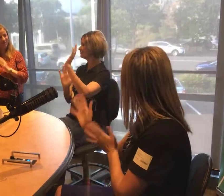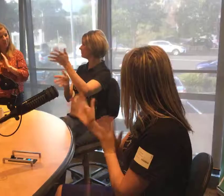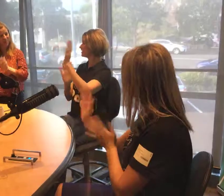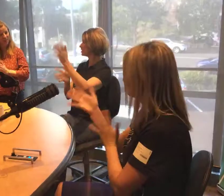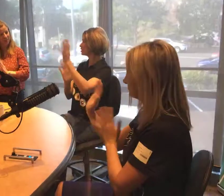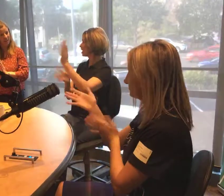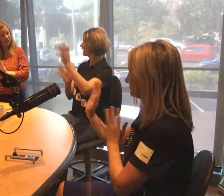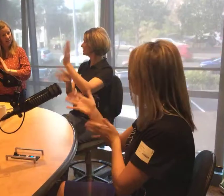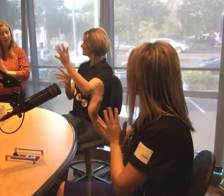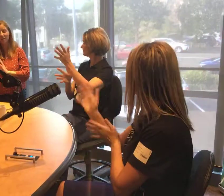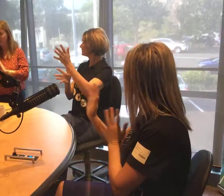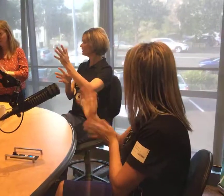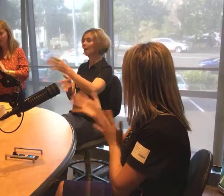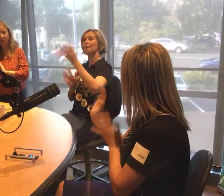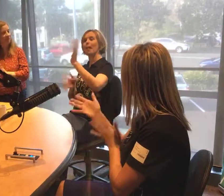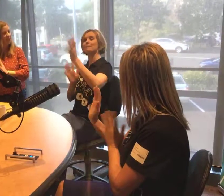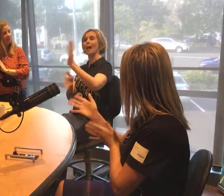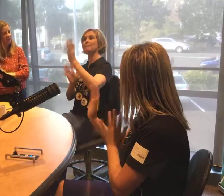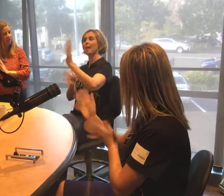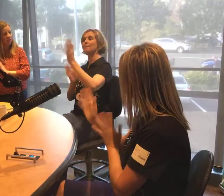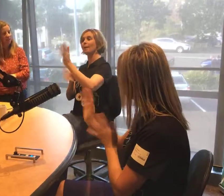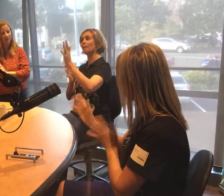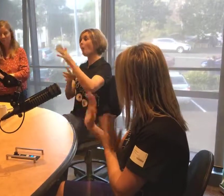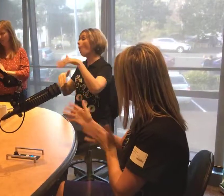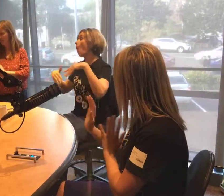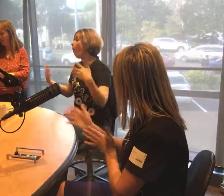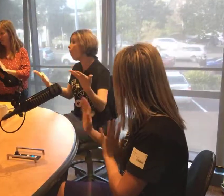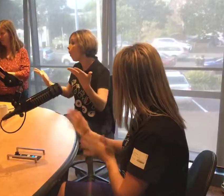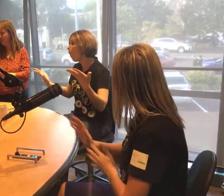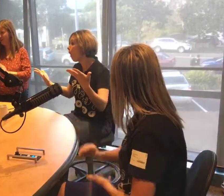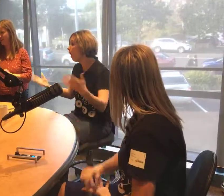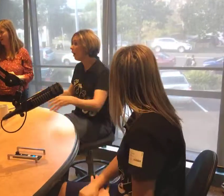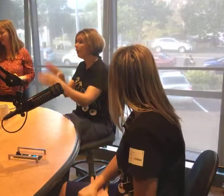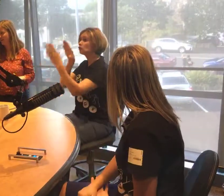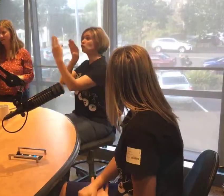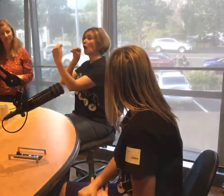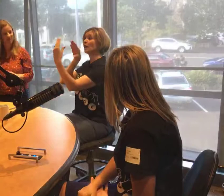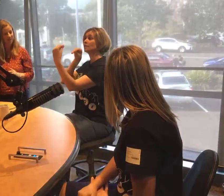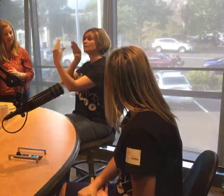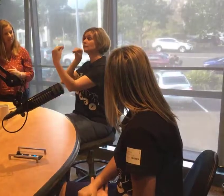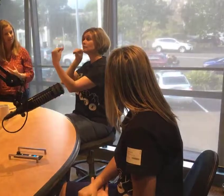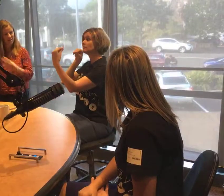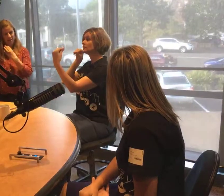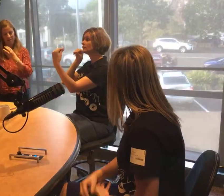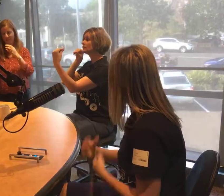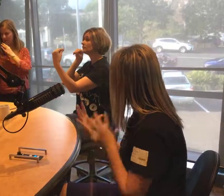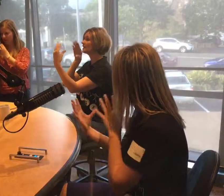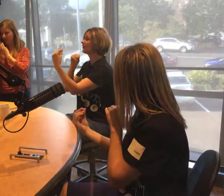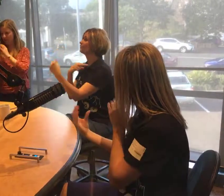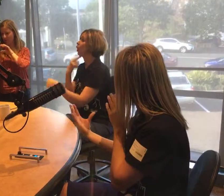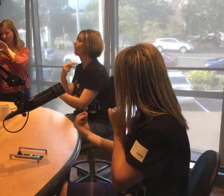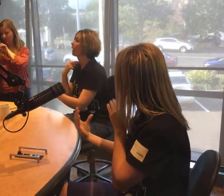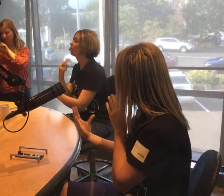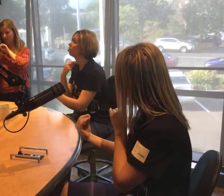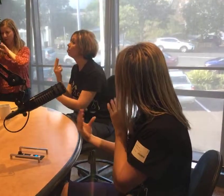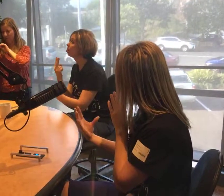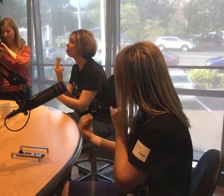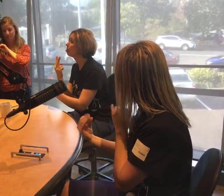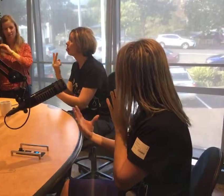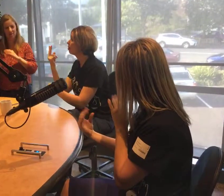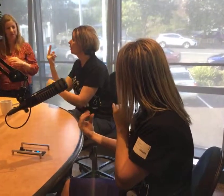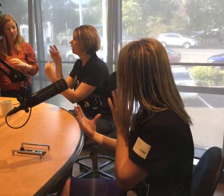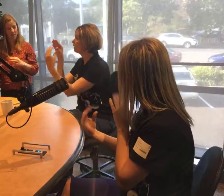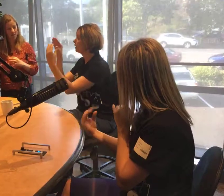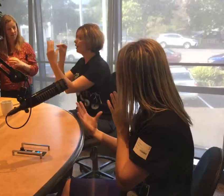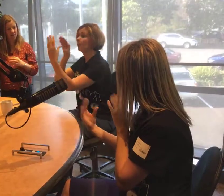Let's have a chat. Have a Like chat. that. Have I got that? Yeah. Let's have a chat. Okay. Or chat this way. Right. So this